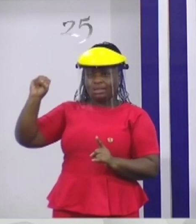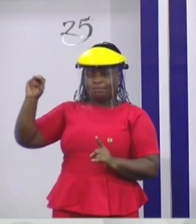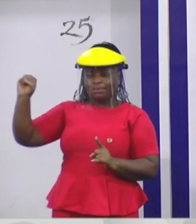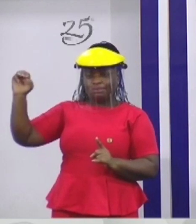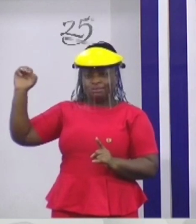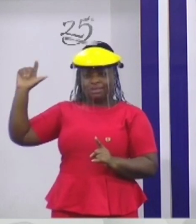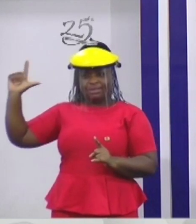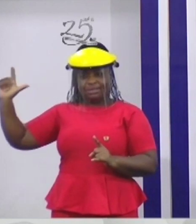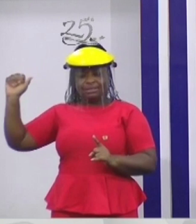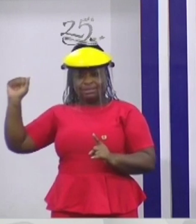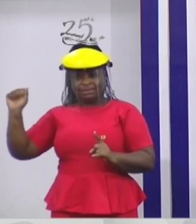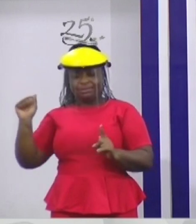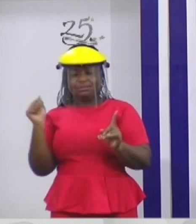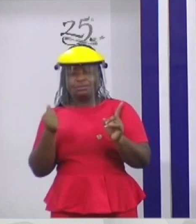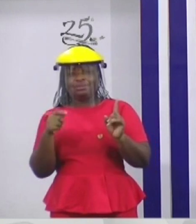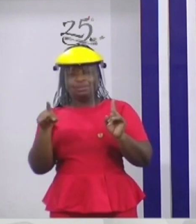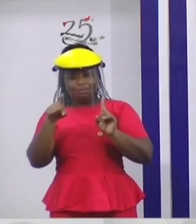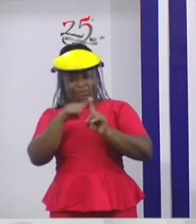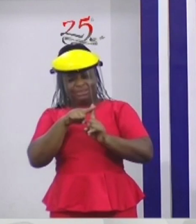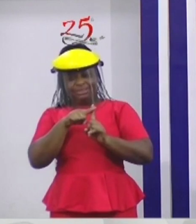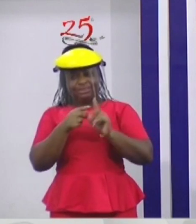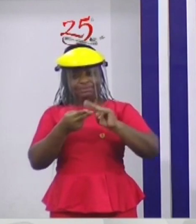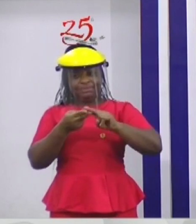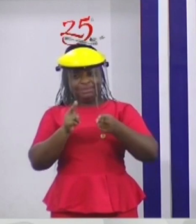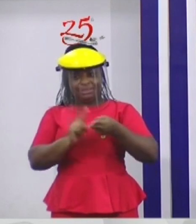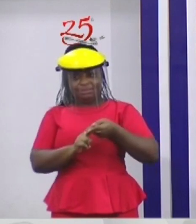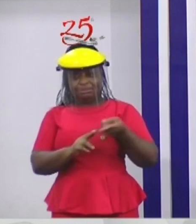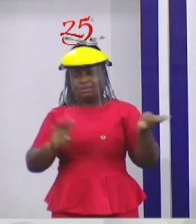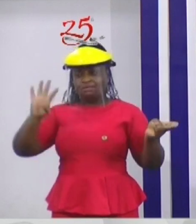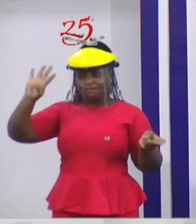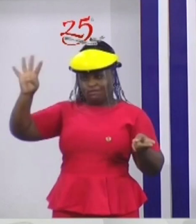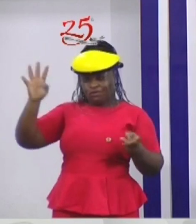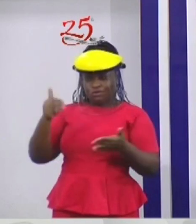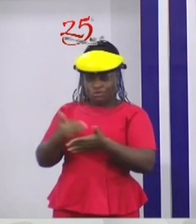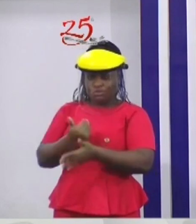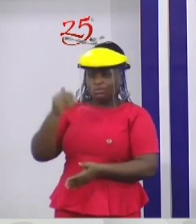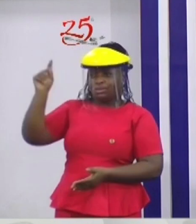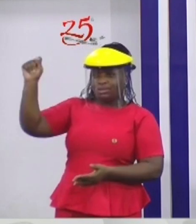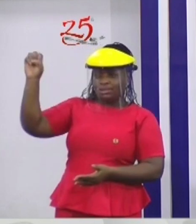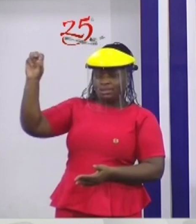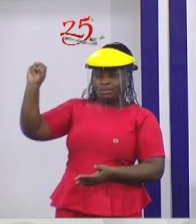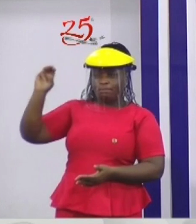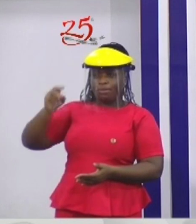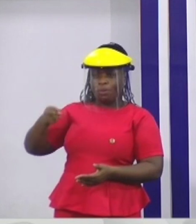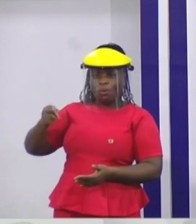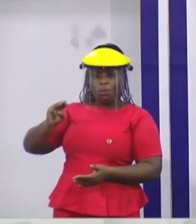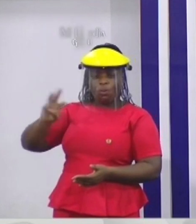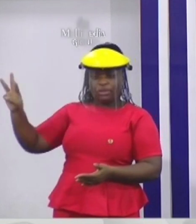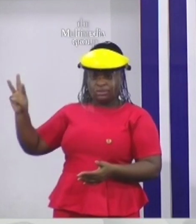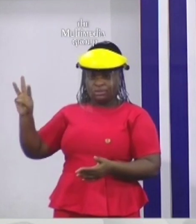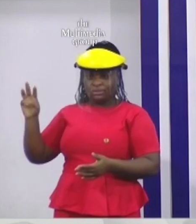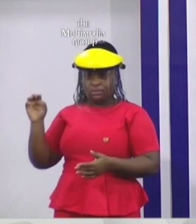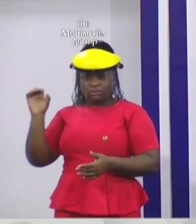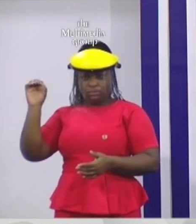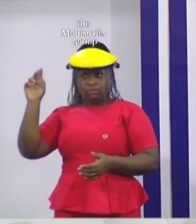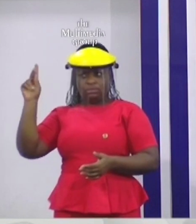NMMA, that's La Nkwantanan Municipal Assembly, 4 new cases. Tema West, 4 new cases. Okankwe North, 3